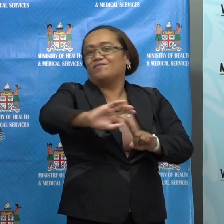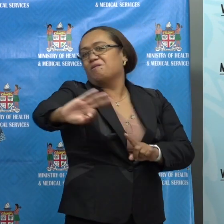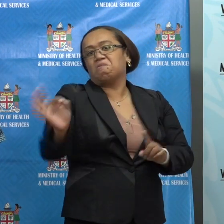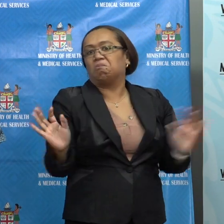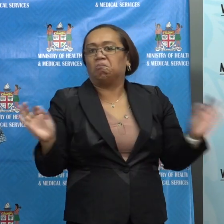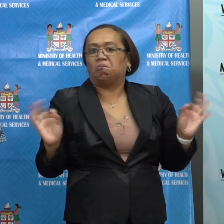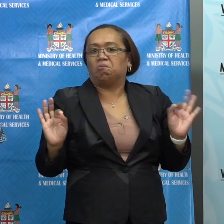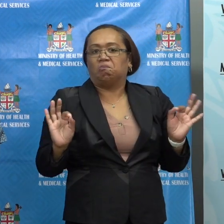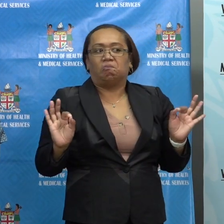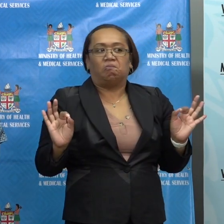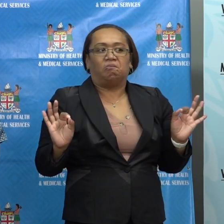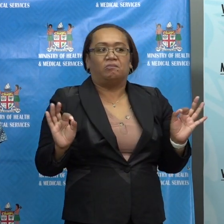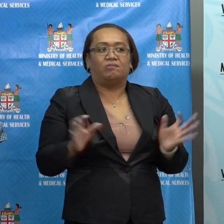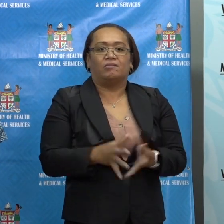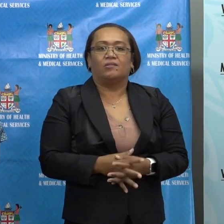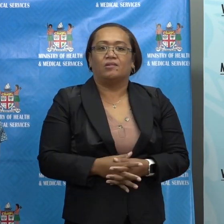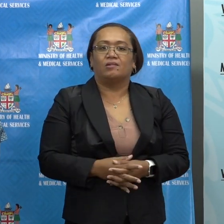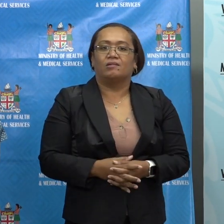just reported.